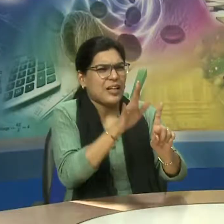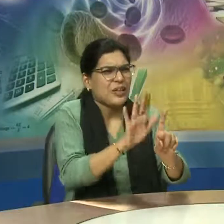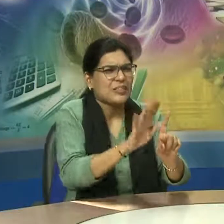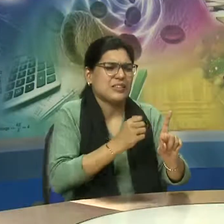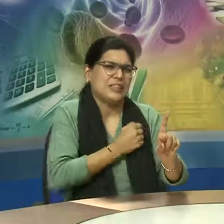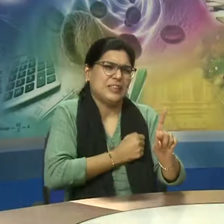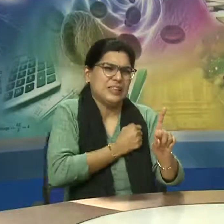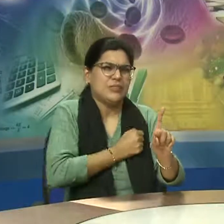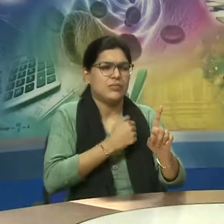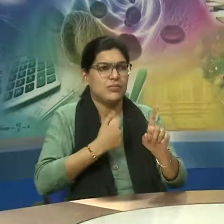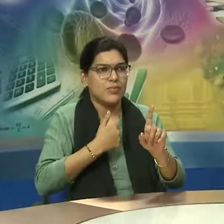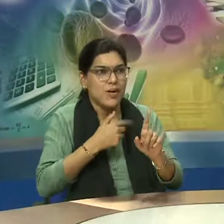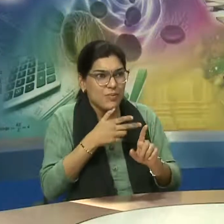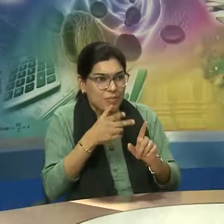misunderstood me.